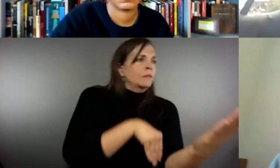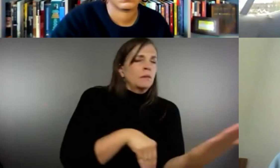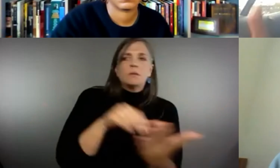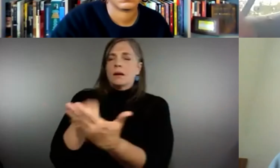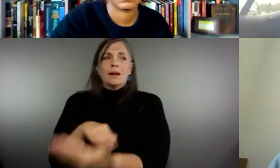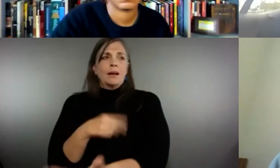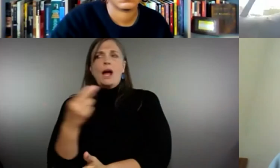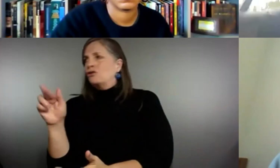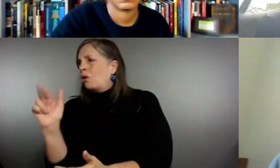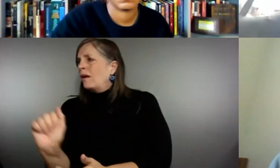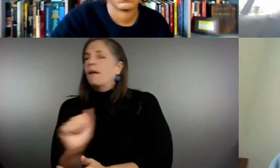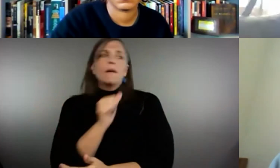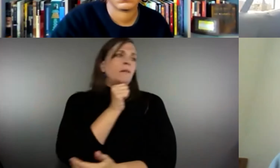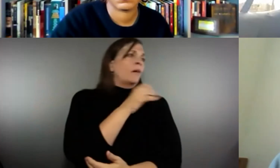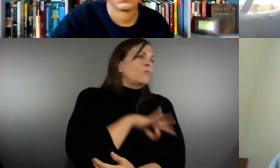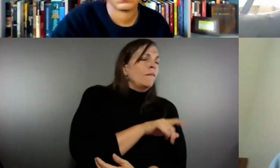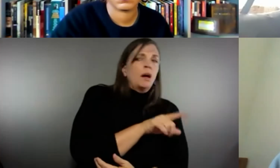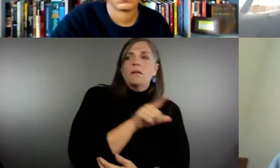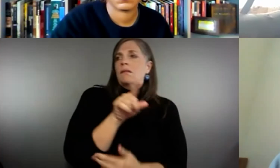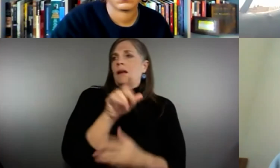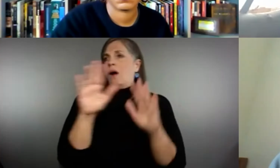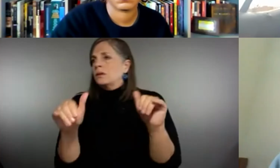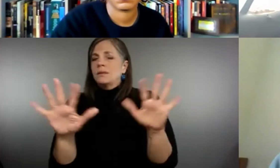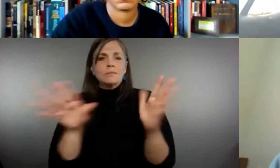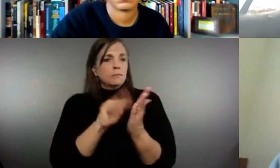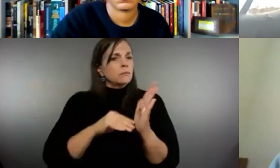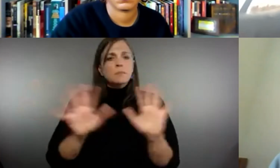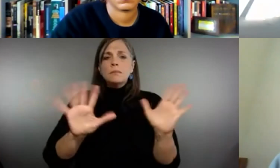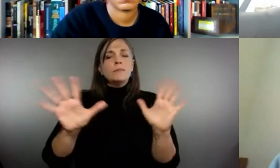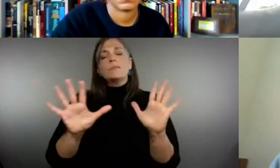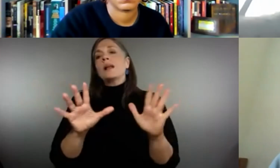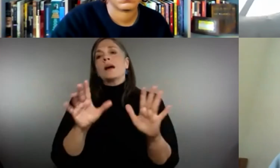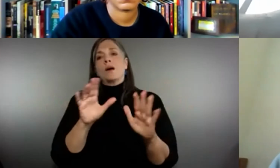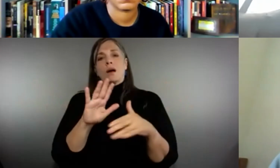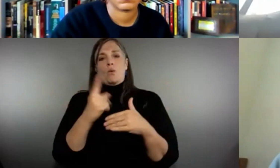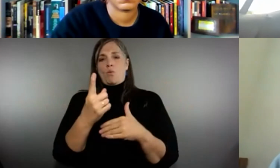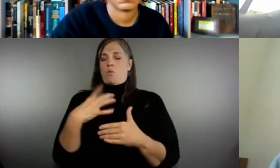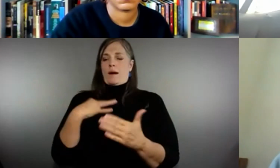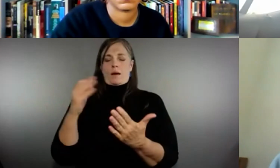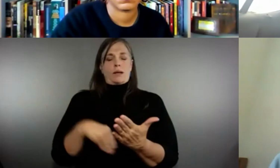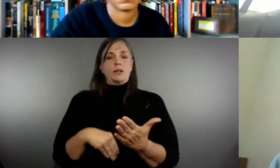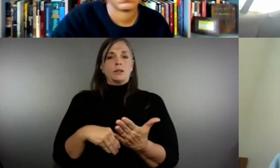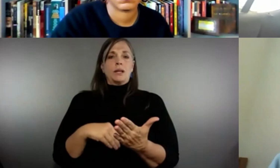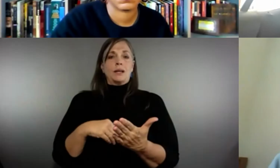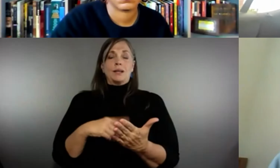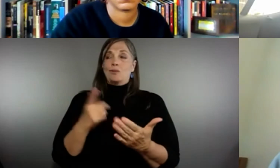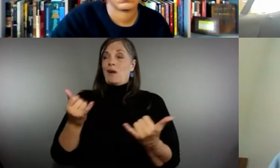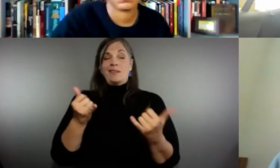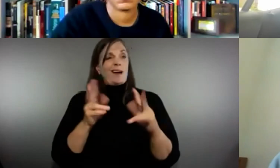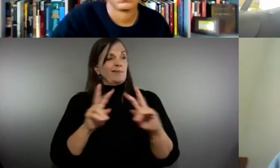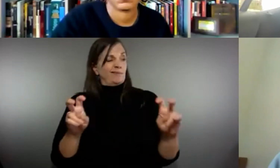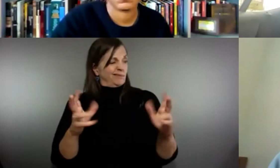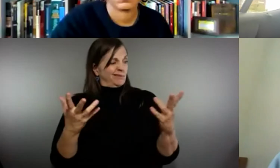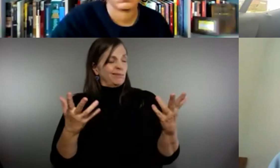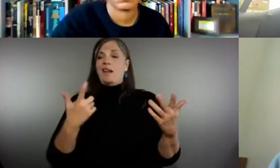-profit a different application for your housing and health care needs that is where we are failing we're spending more